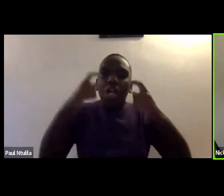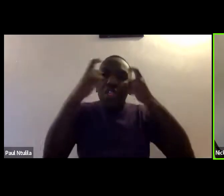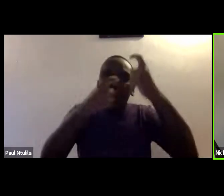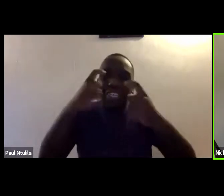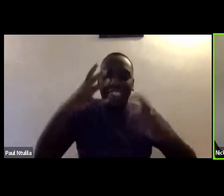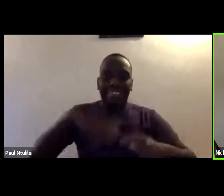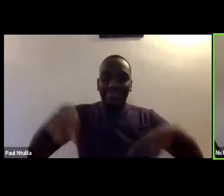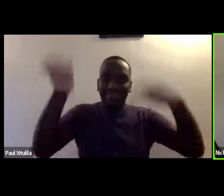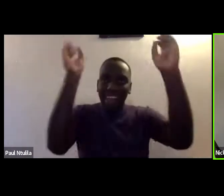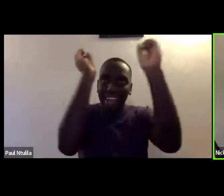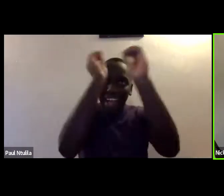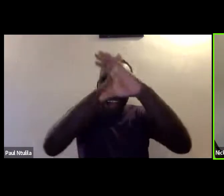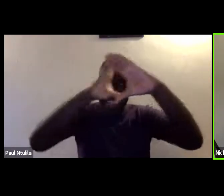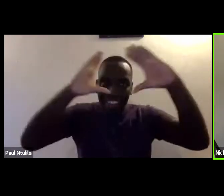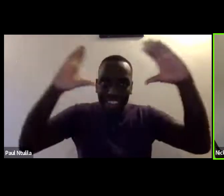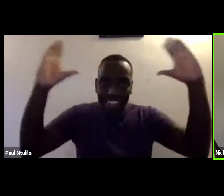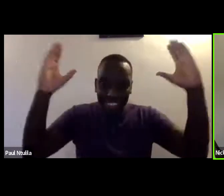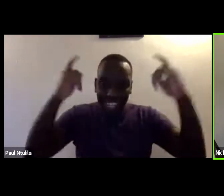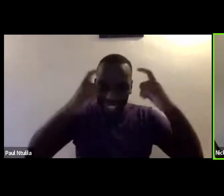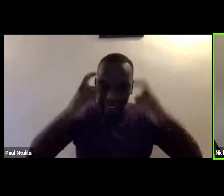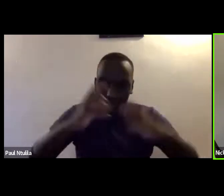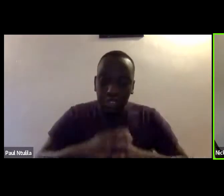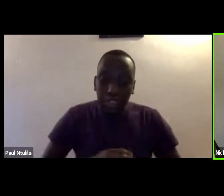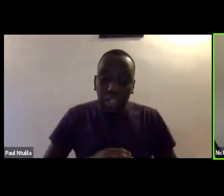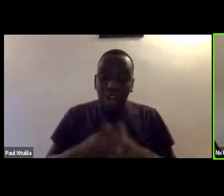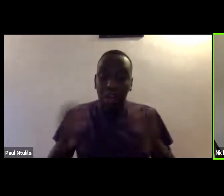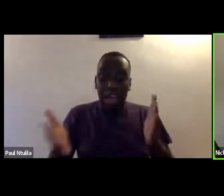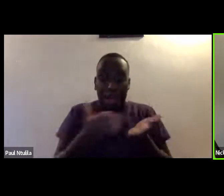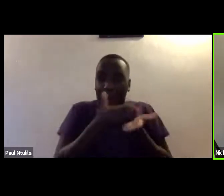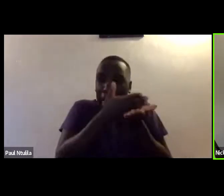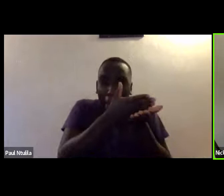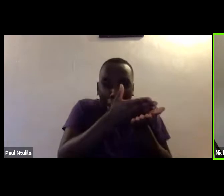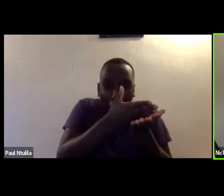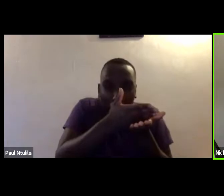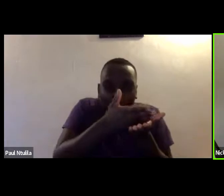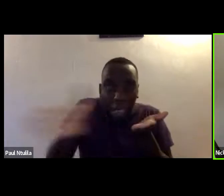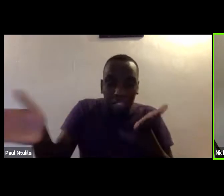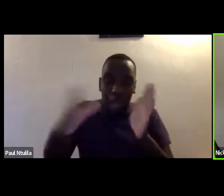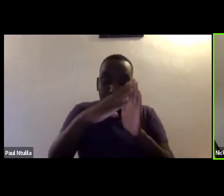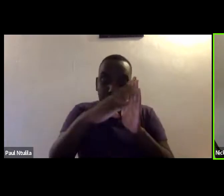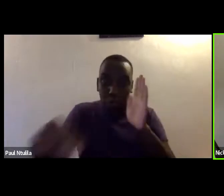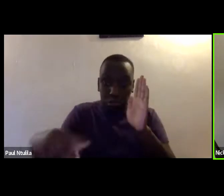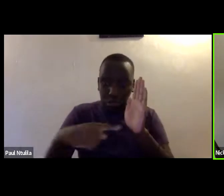in government and also other medical institutions.